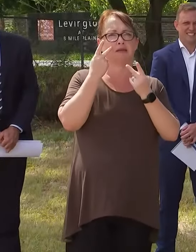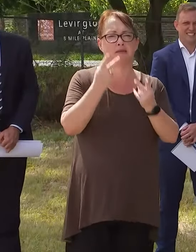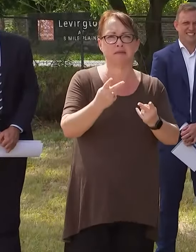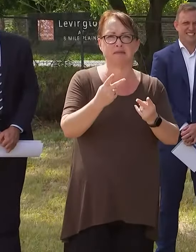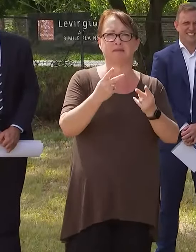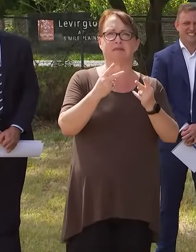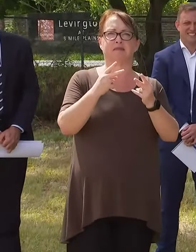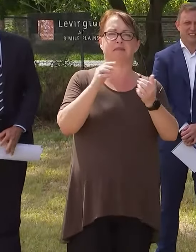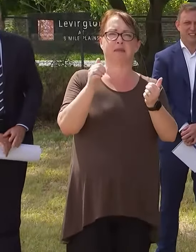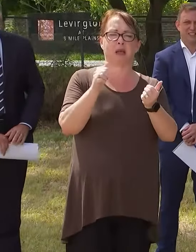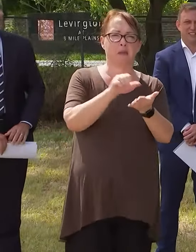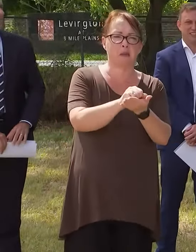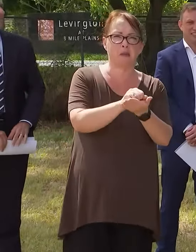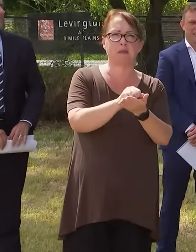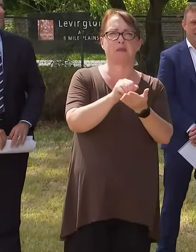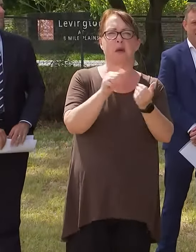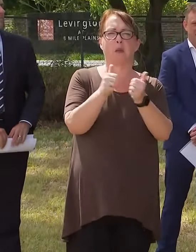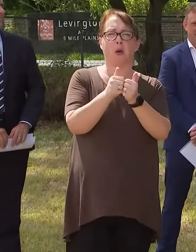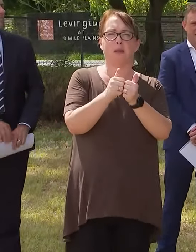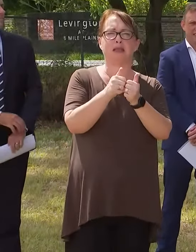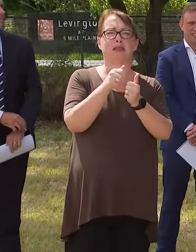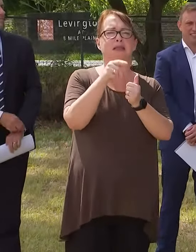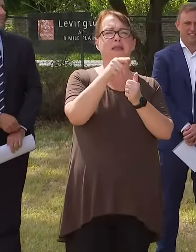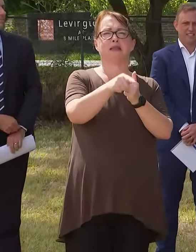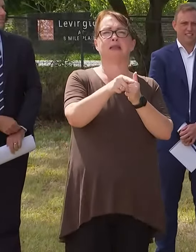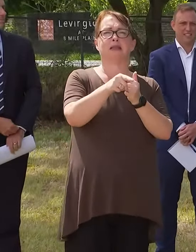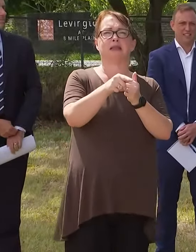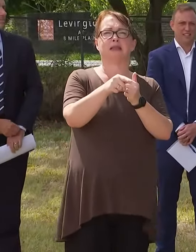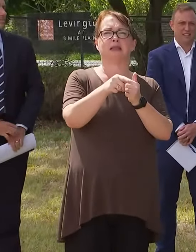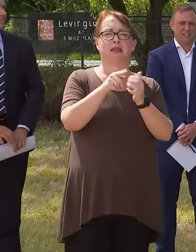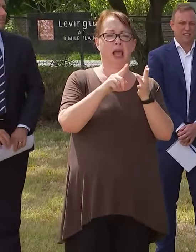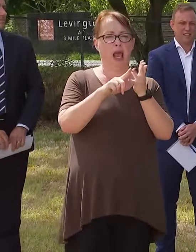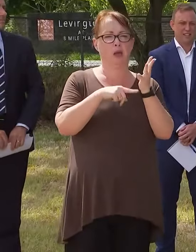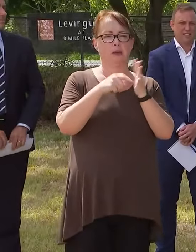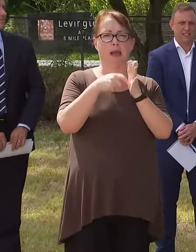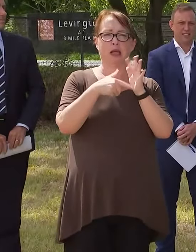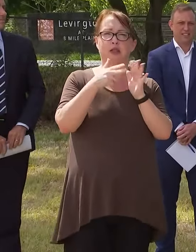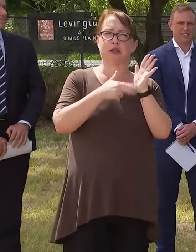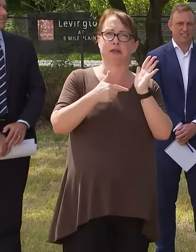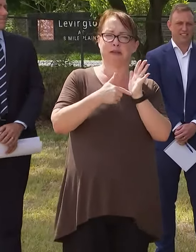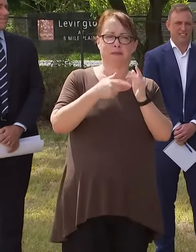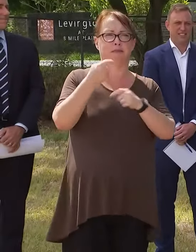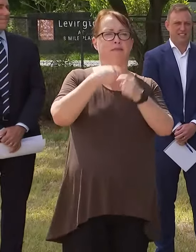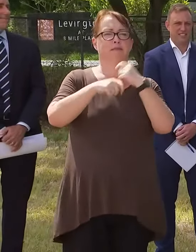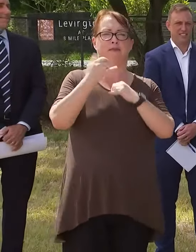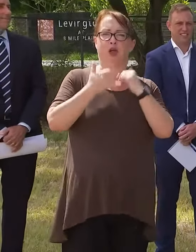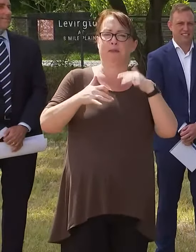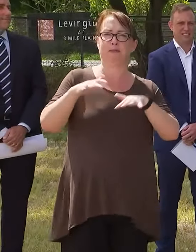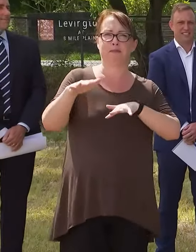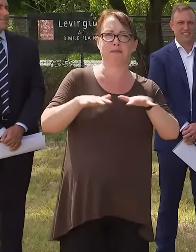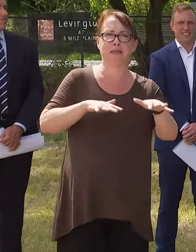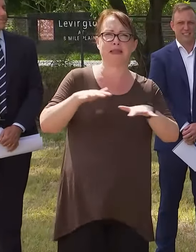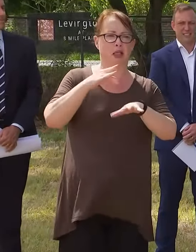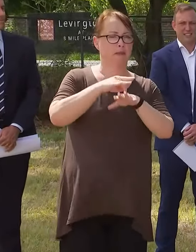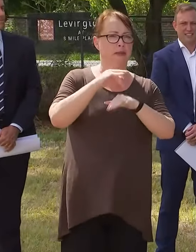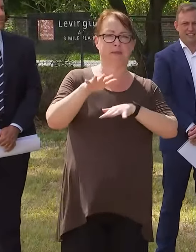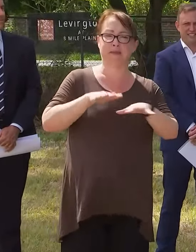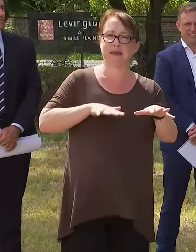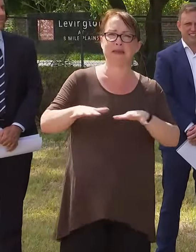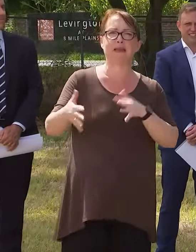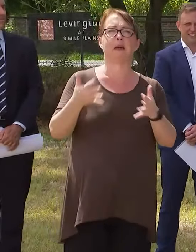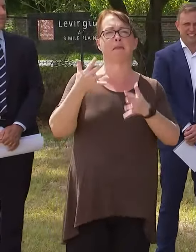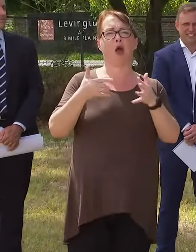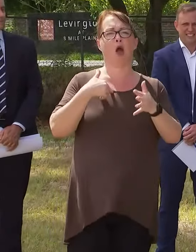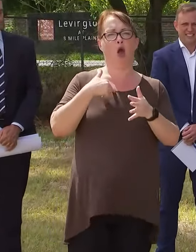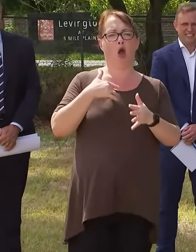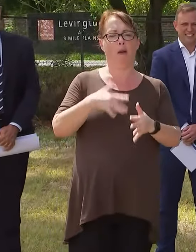sort of services in our big hospitals and how busy they can be. So this is a great initiative. I am very confident that this will make a big